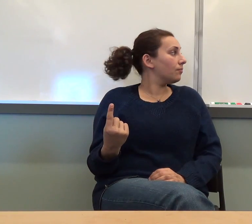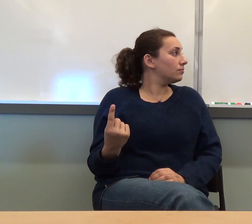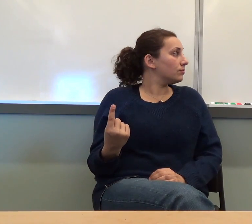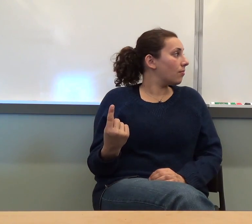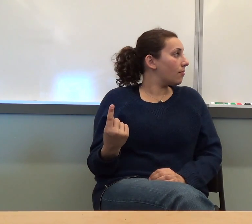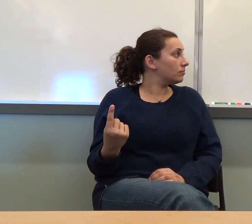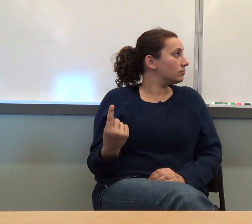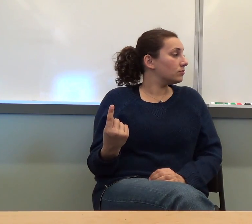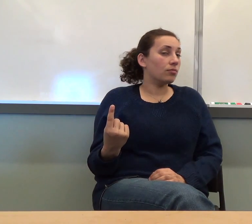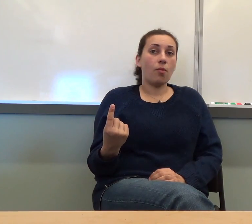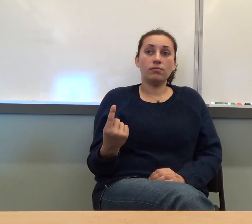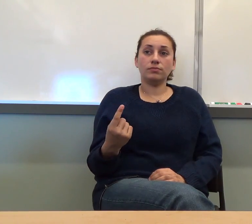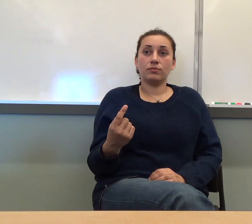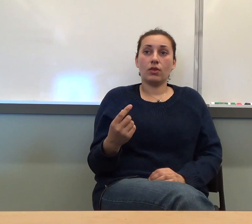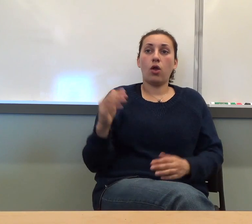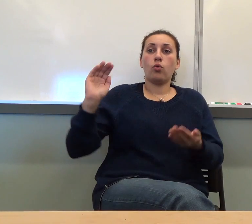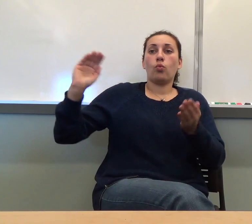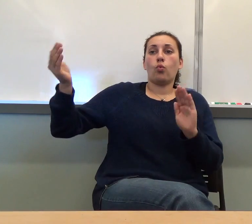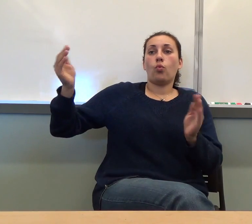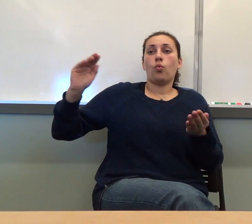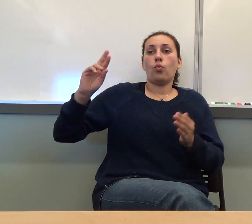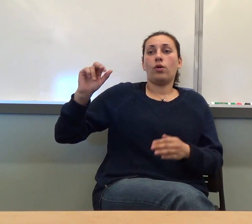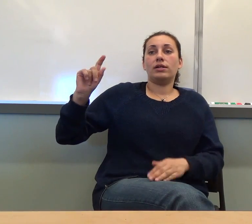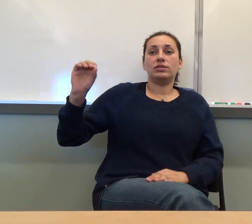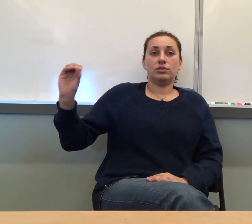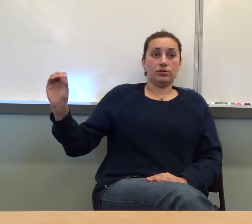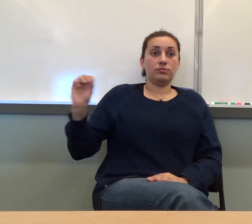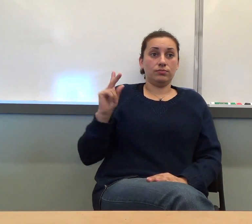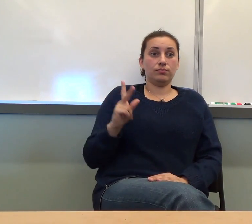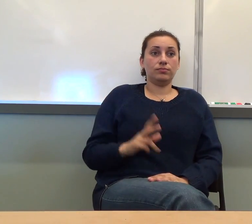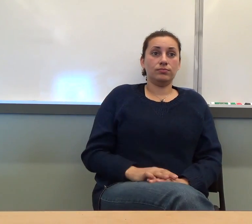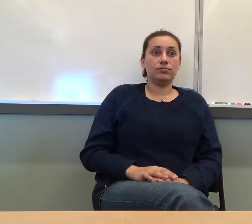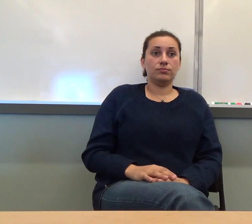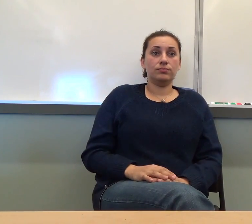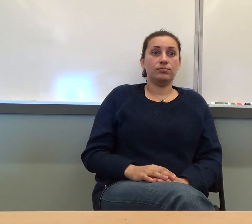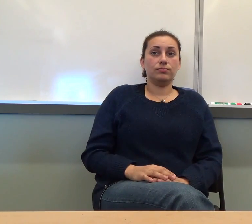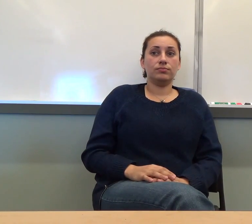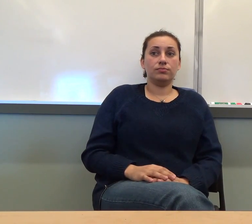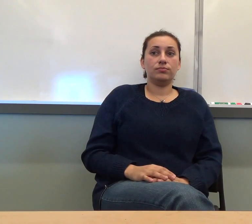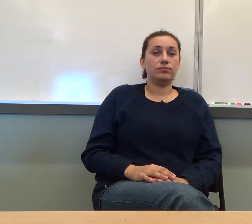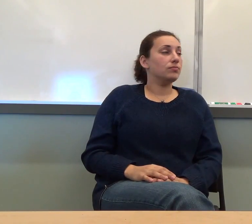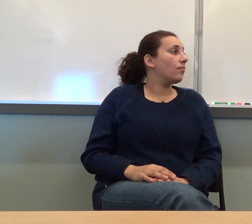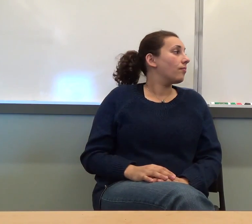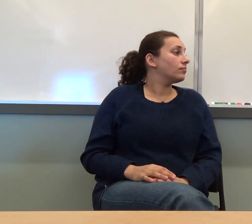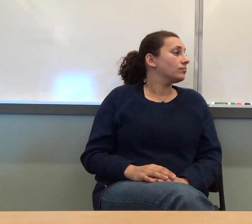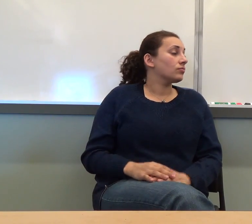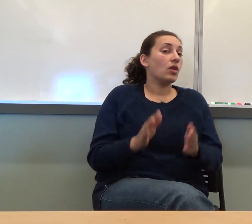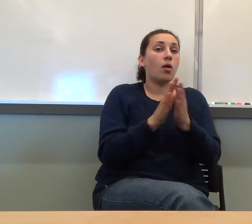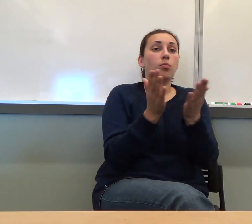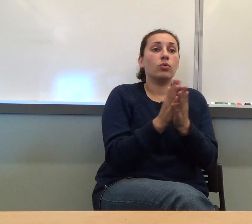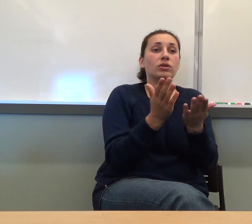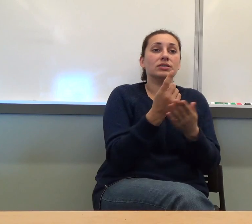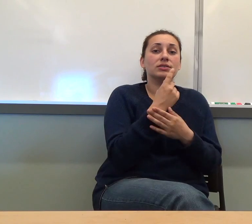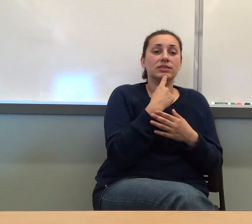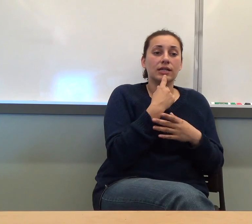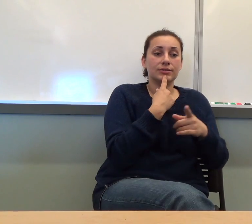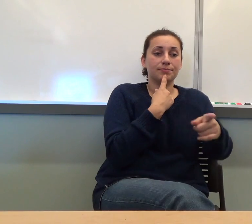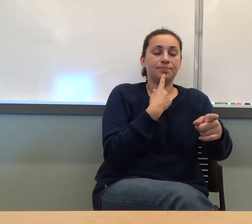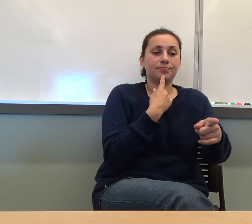The ratio of the length to the height is 24 to 1. All right, then they say, find the ratio of length to height with all